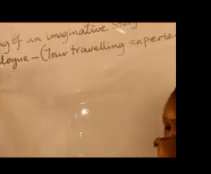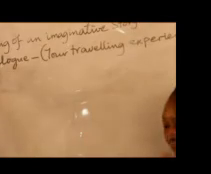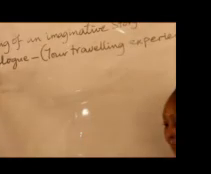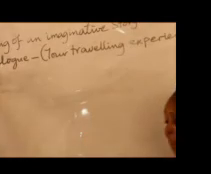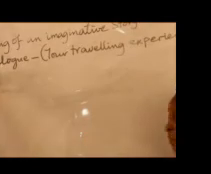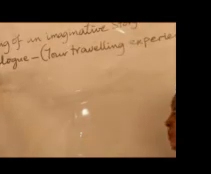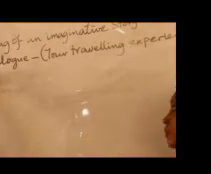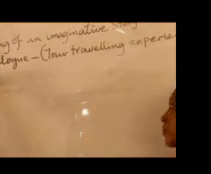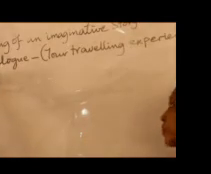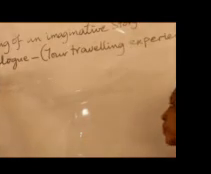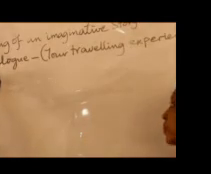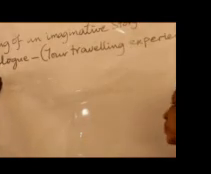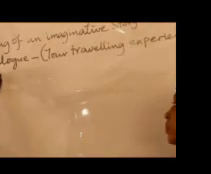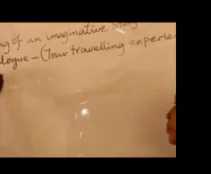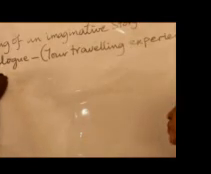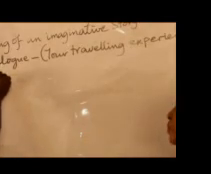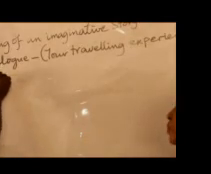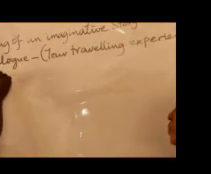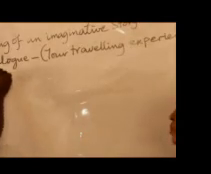news reporting.